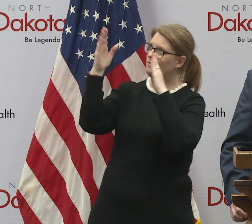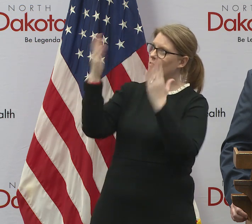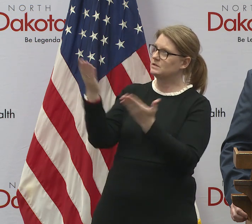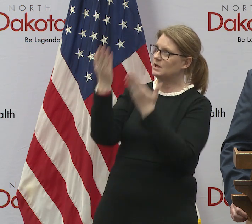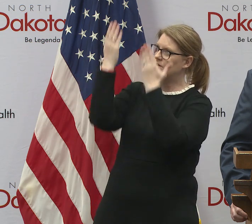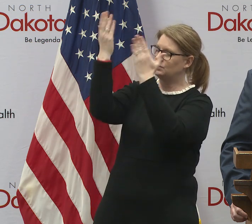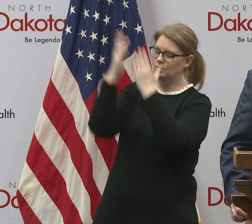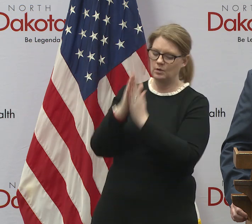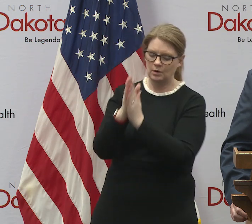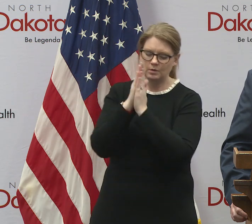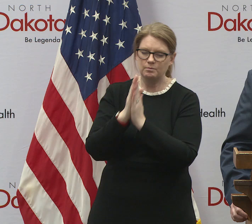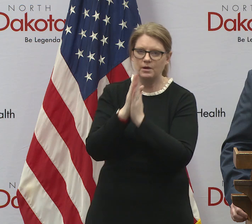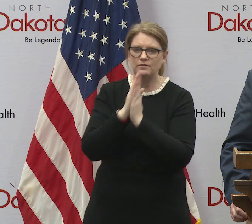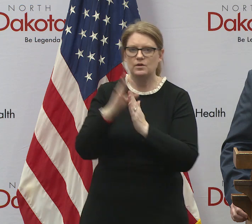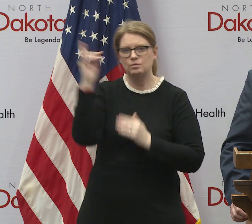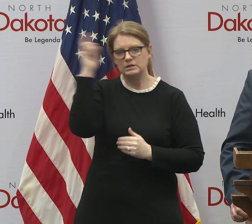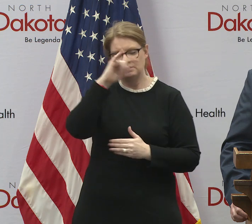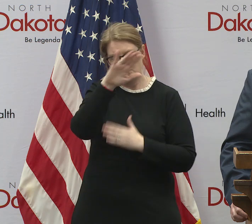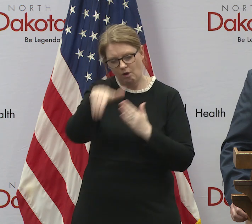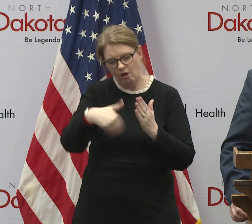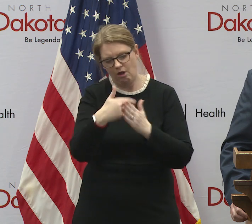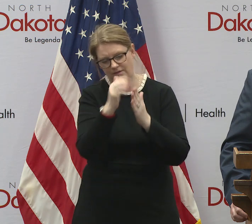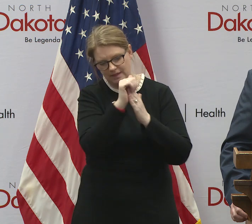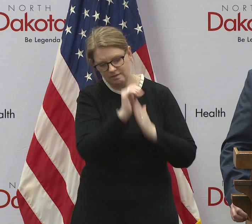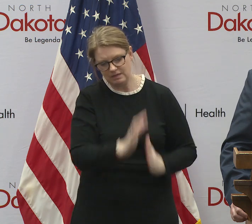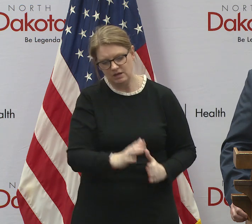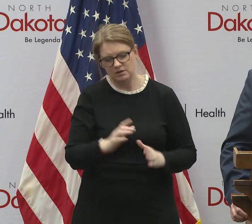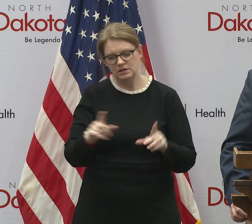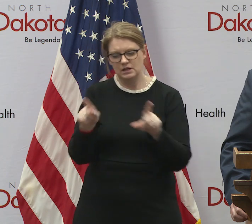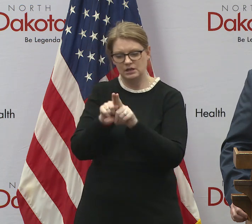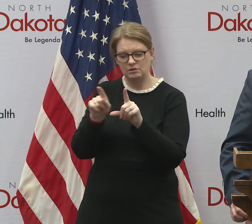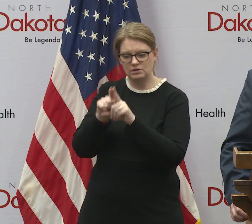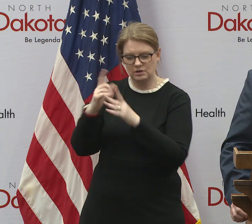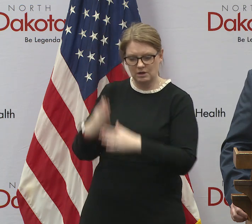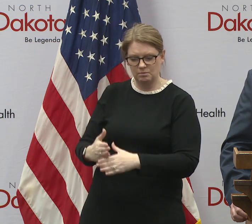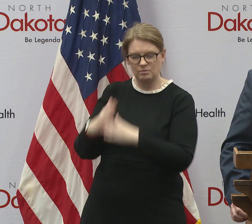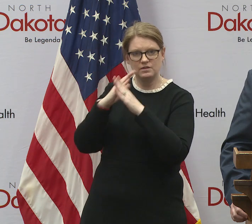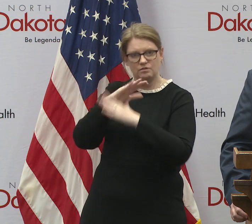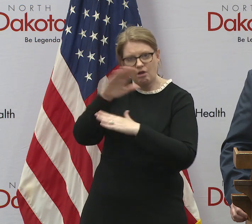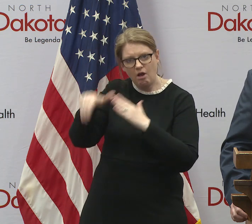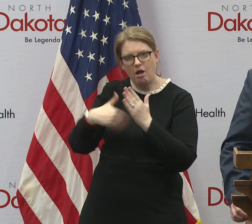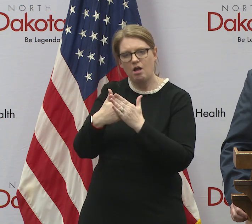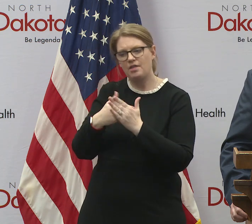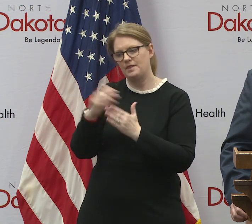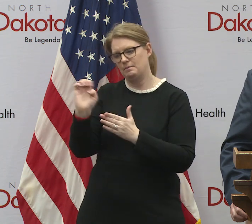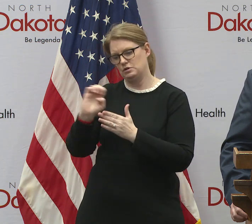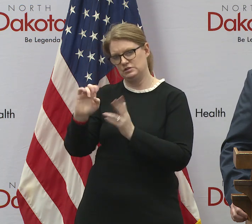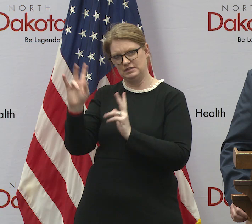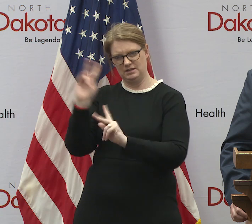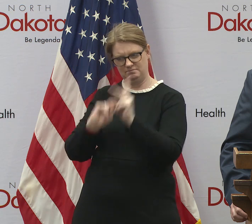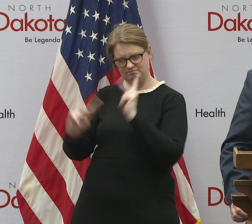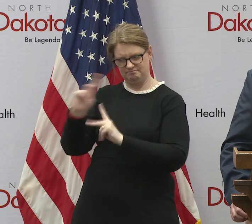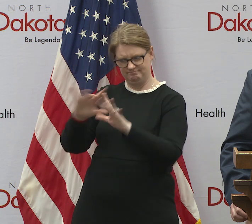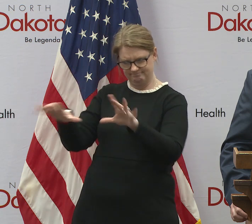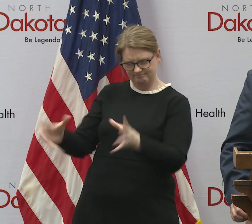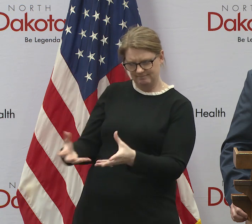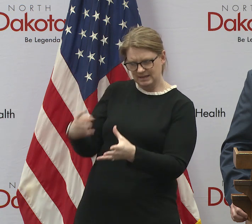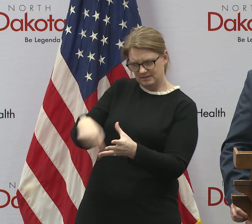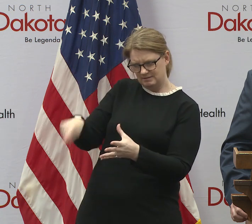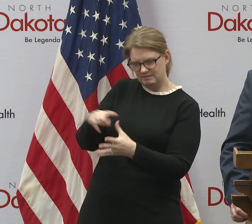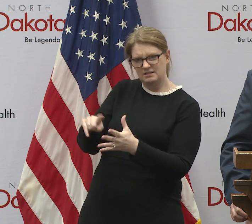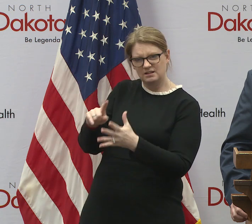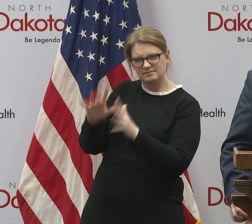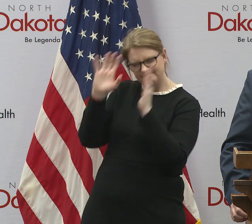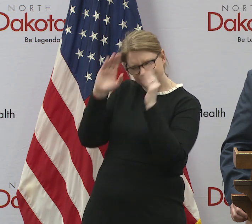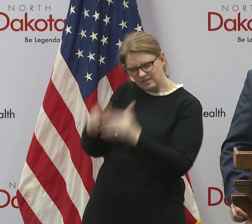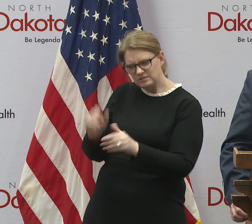We pray for wisdom for our leaders and for our protection for our emergency personnel as they diligently do their jobs to